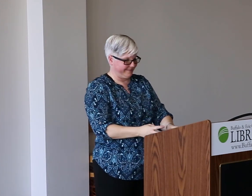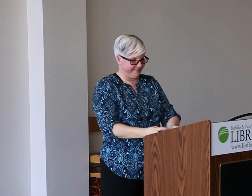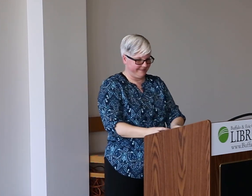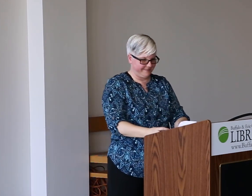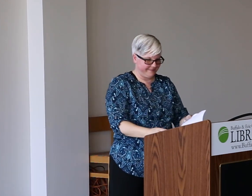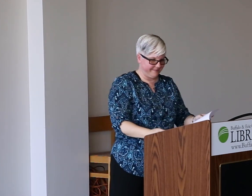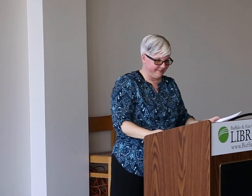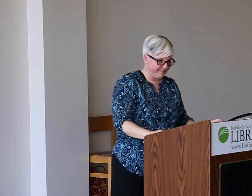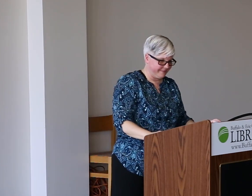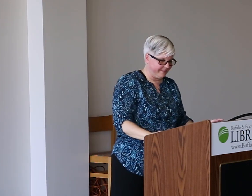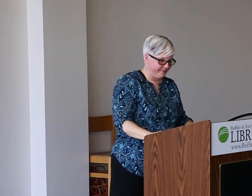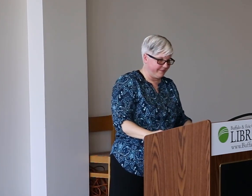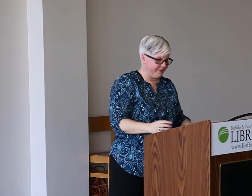see.